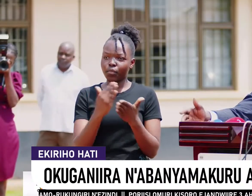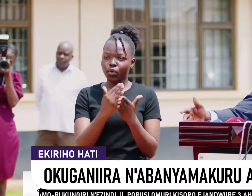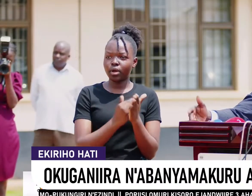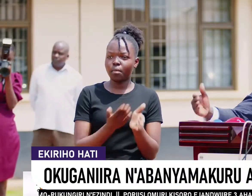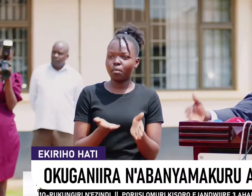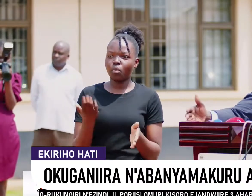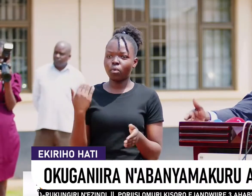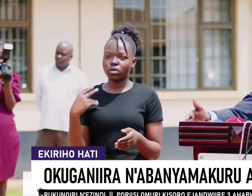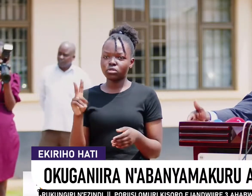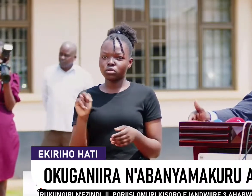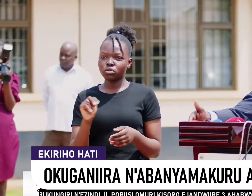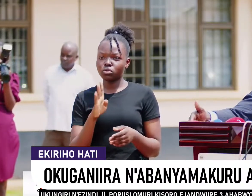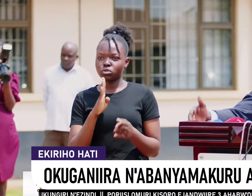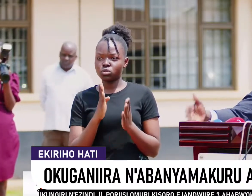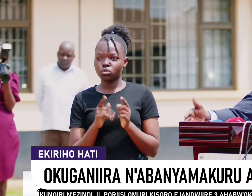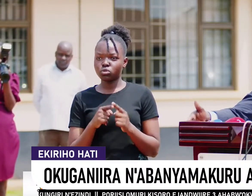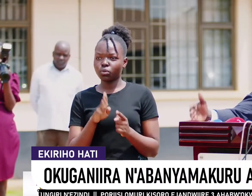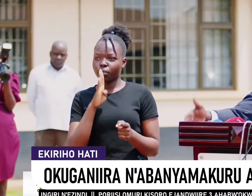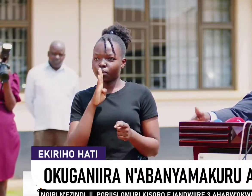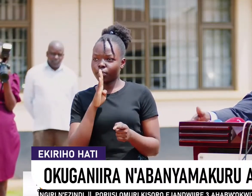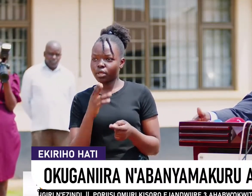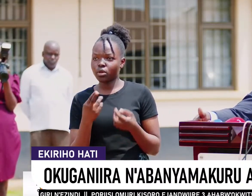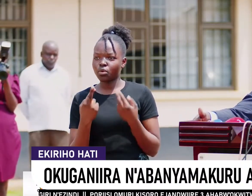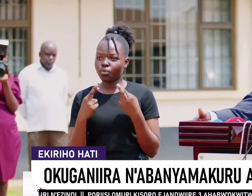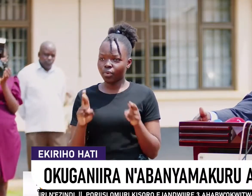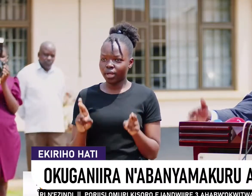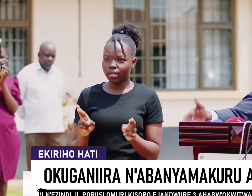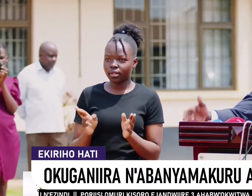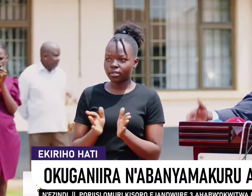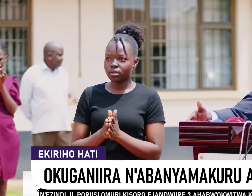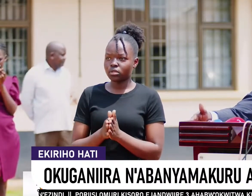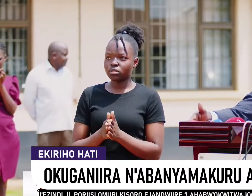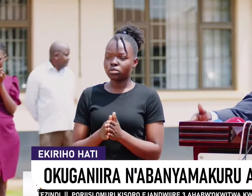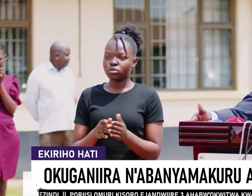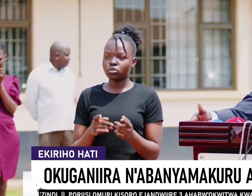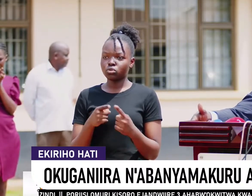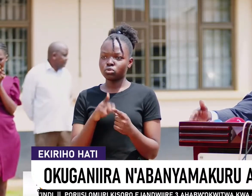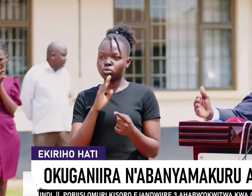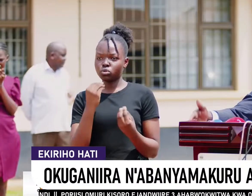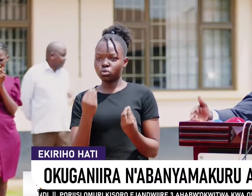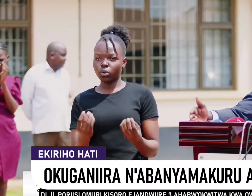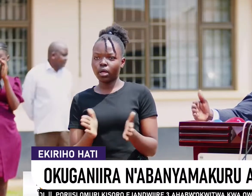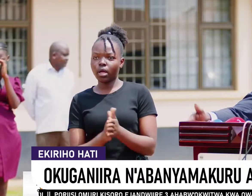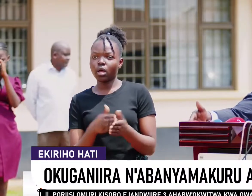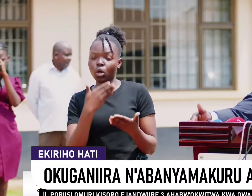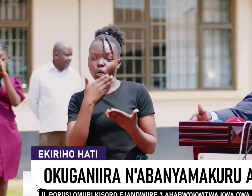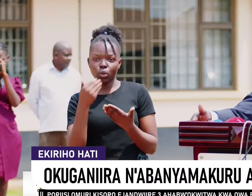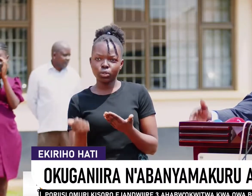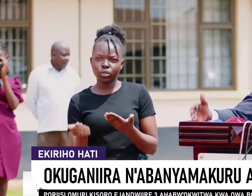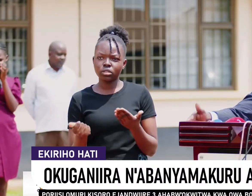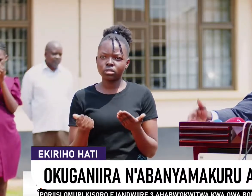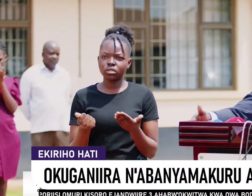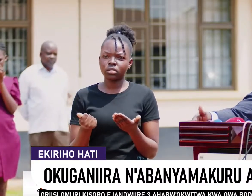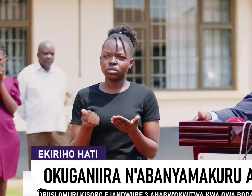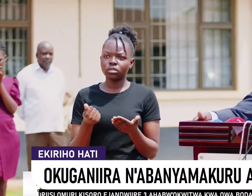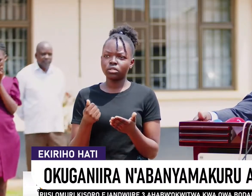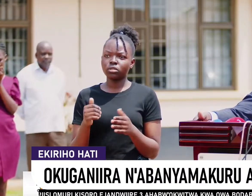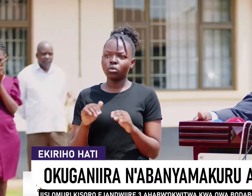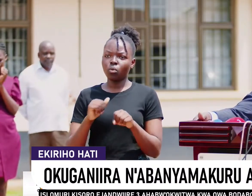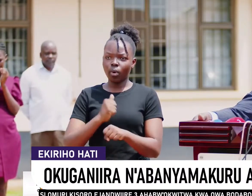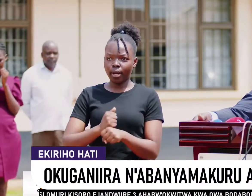may not realistically enable us to do a good job in nominating people